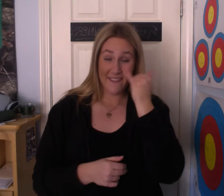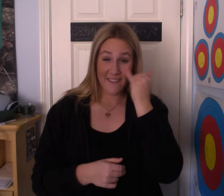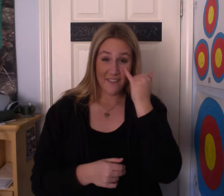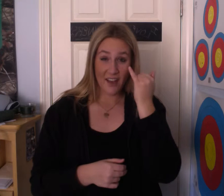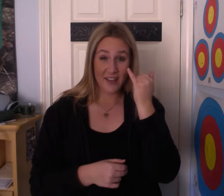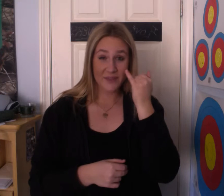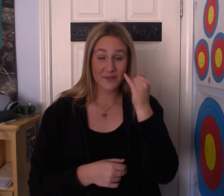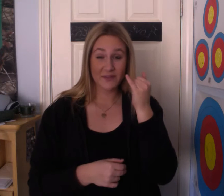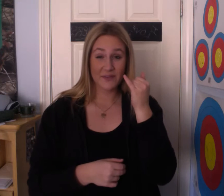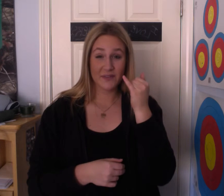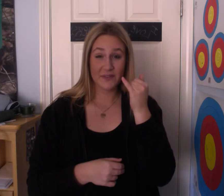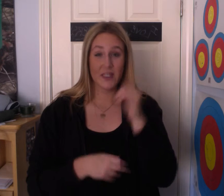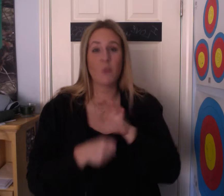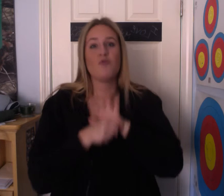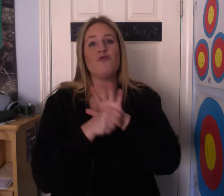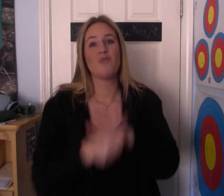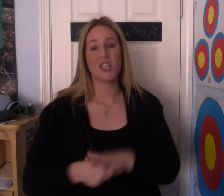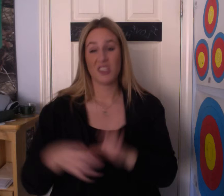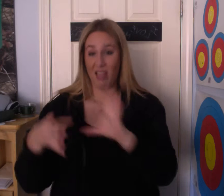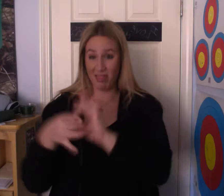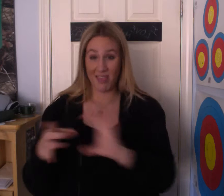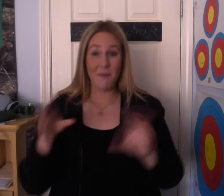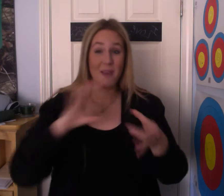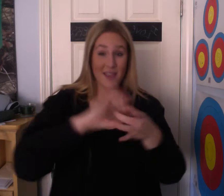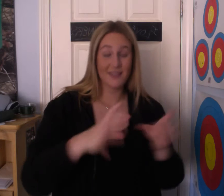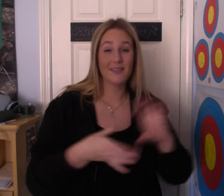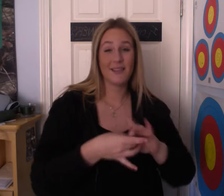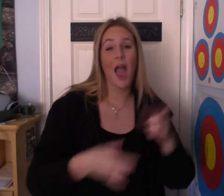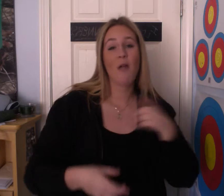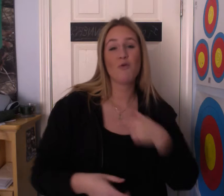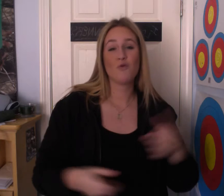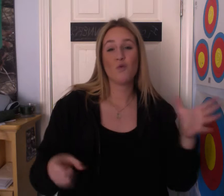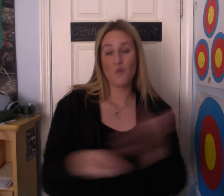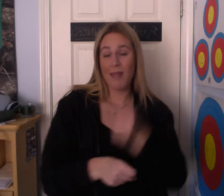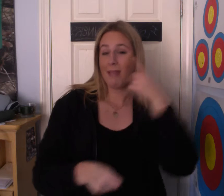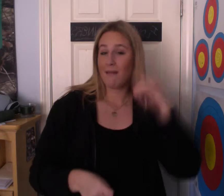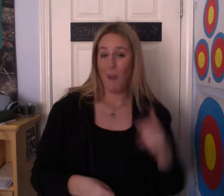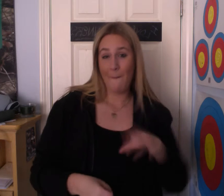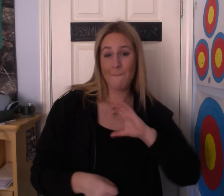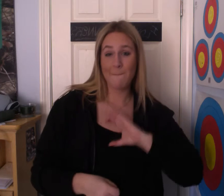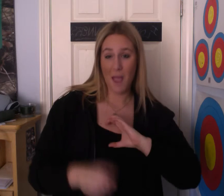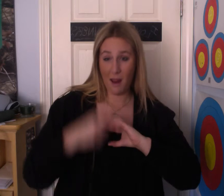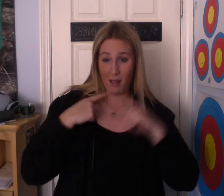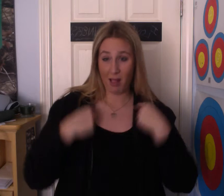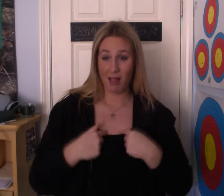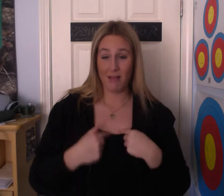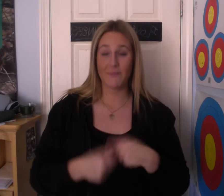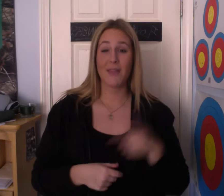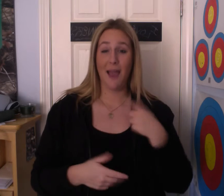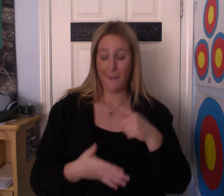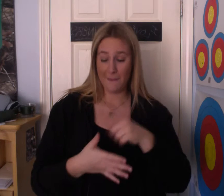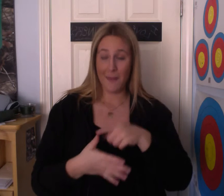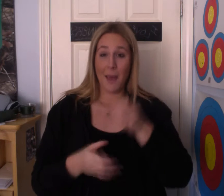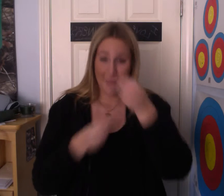an oppression Olympics, I would win the gold medal. I'm Palestinian, Muslim, I'm female,